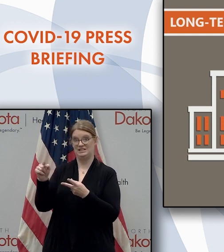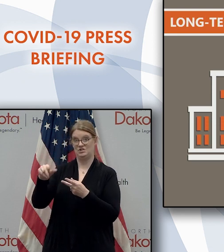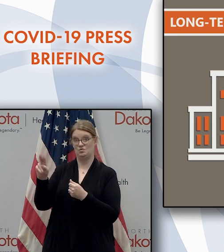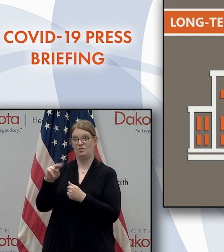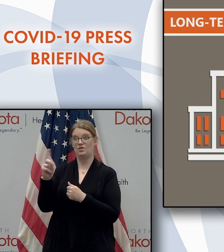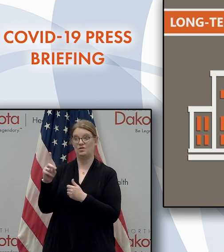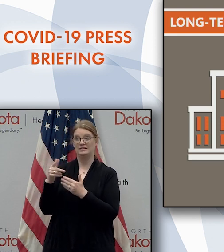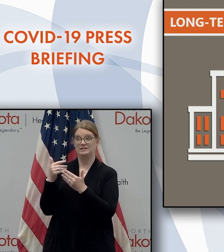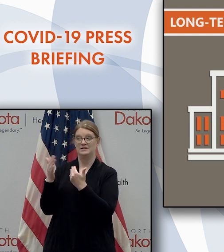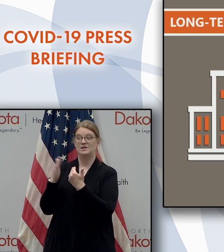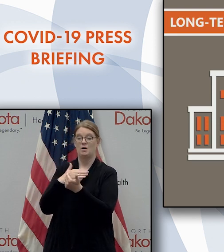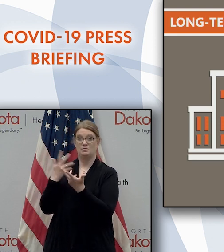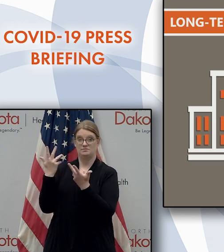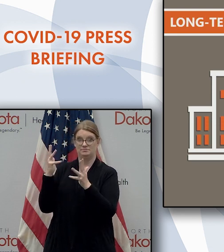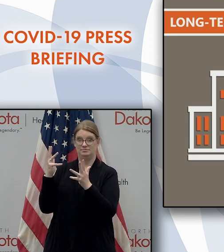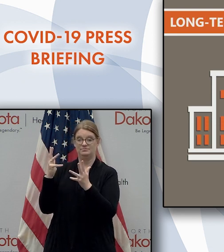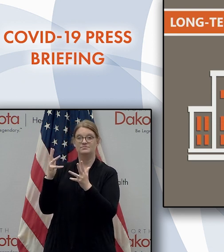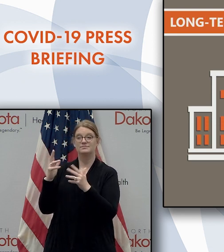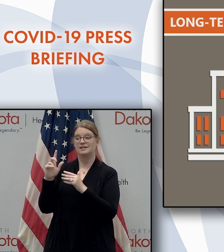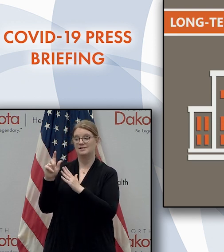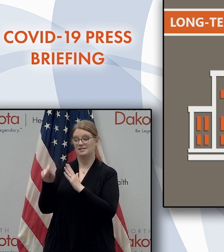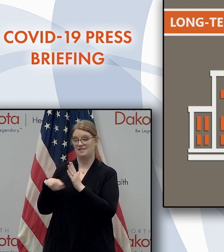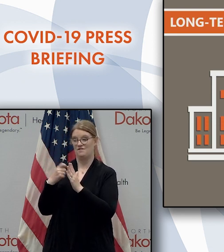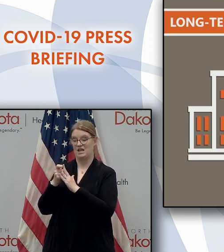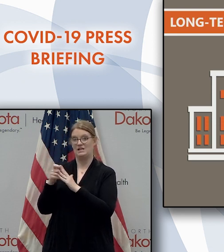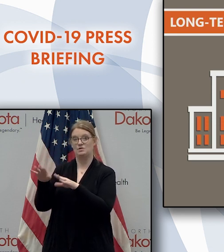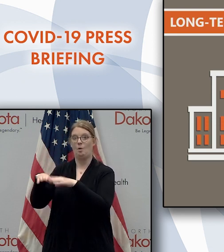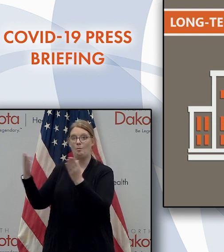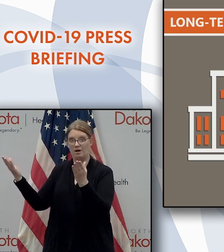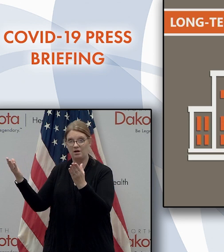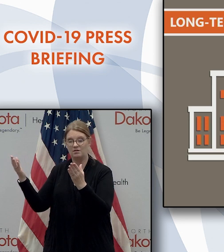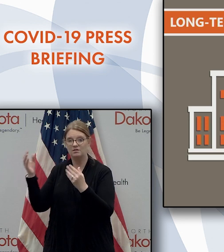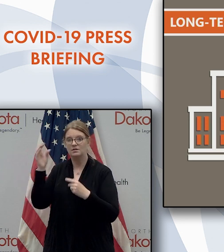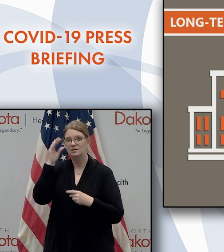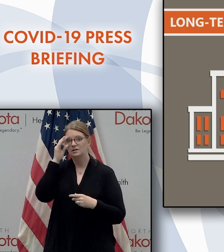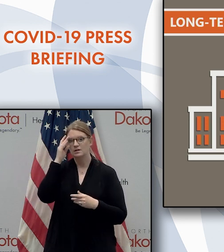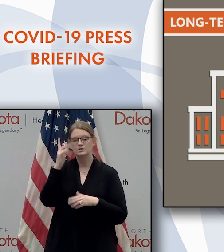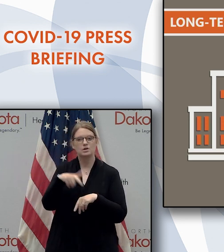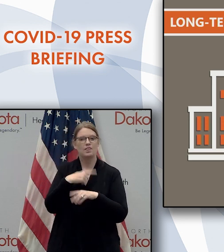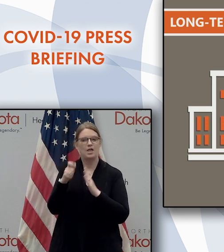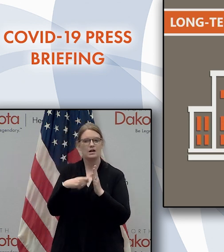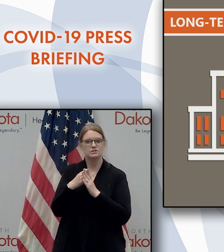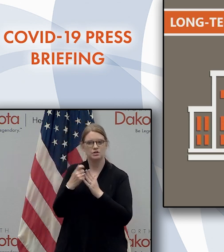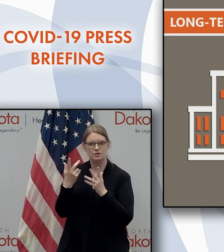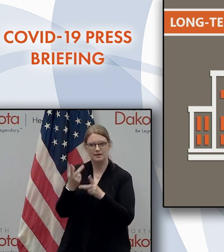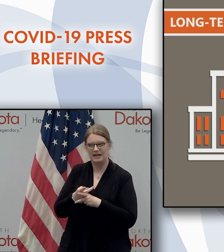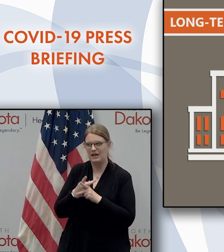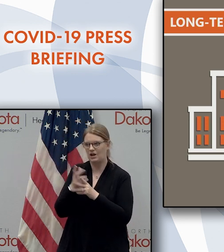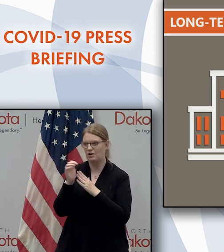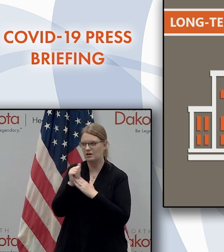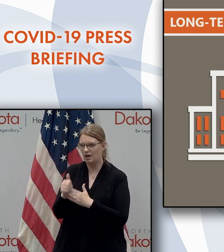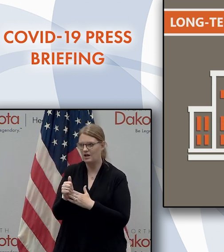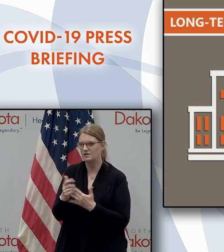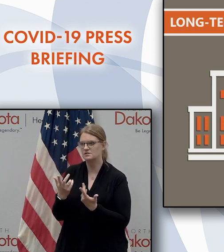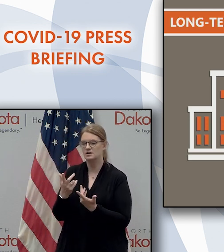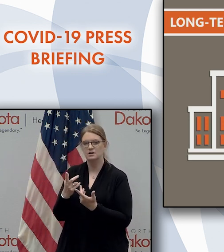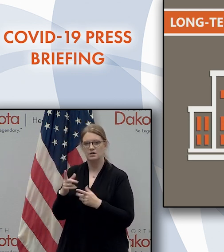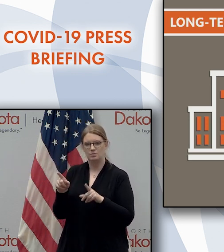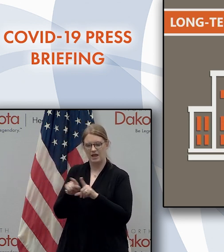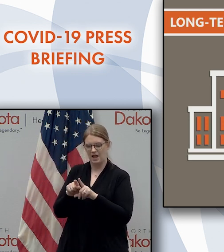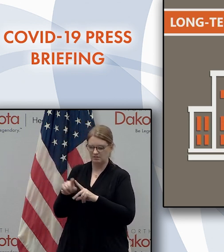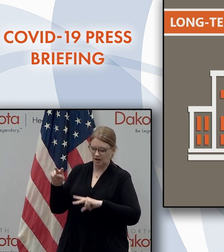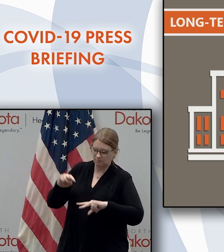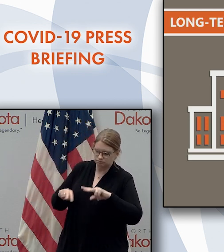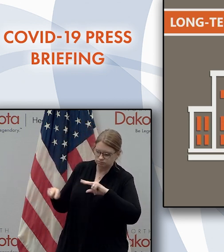Dakota who are nearing the finish line of the phased reopening approach. Our long-term care guidance was developed with clinical oversight to ensure that North